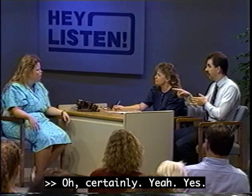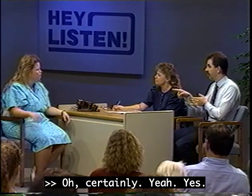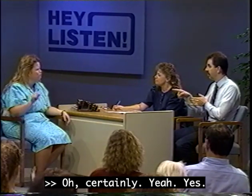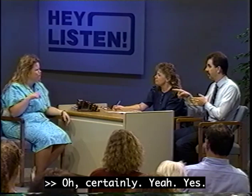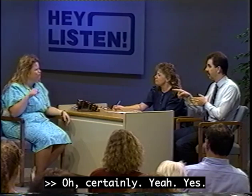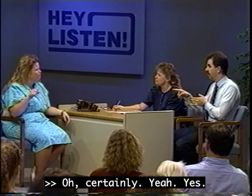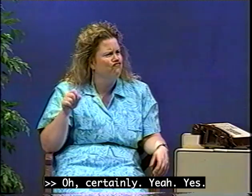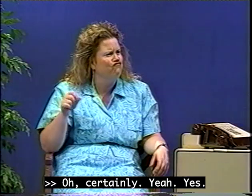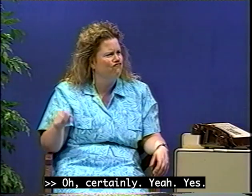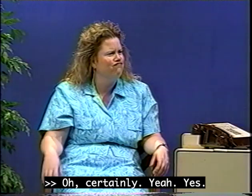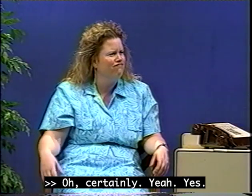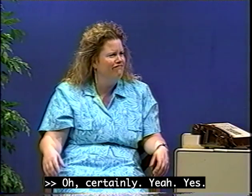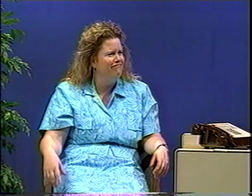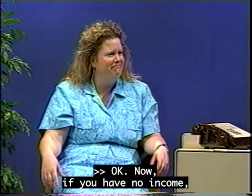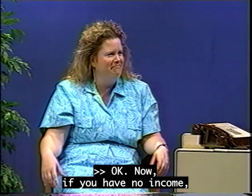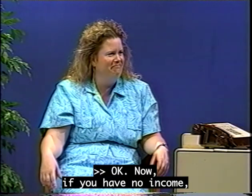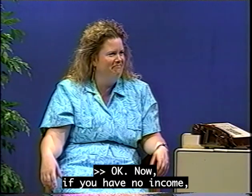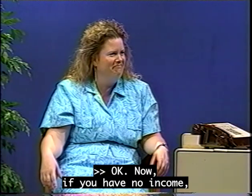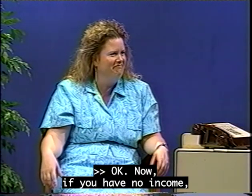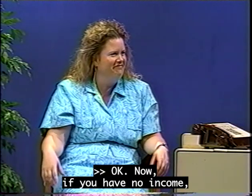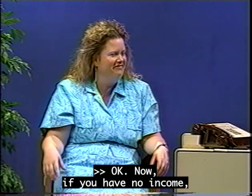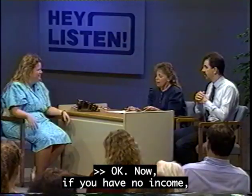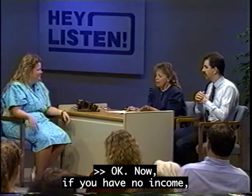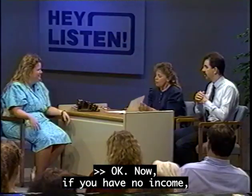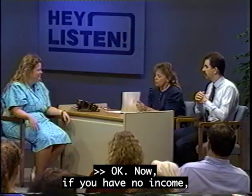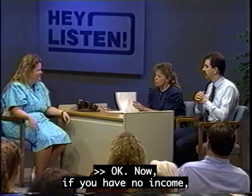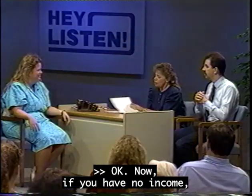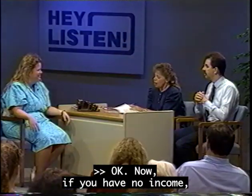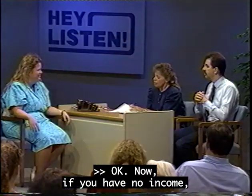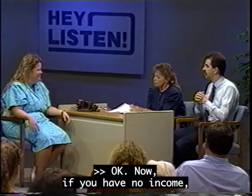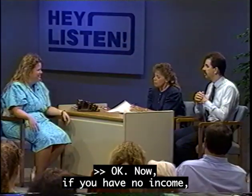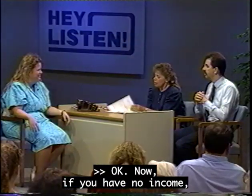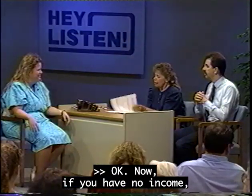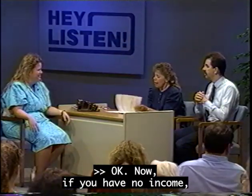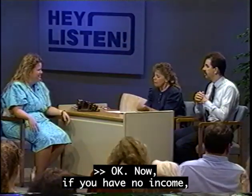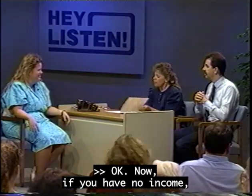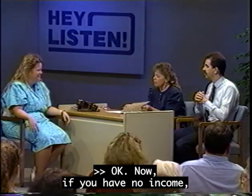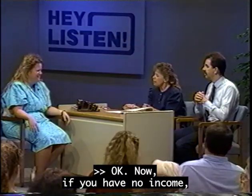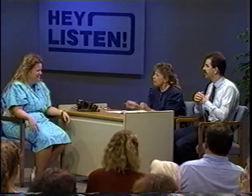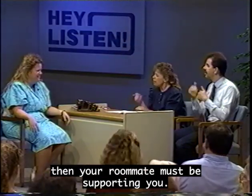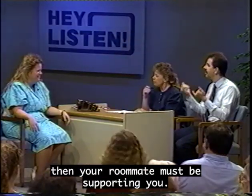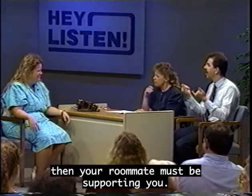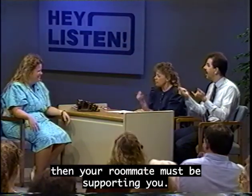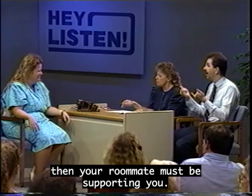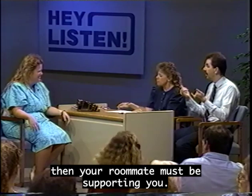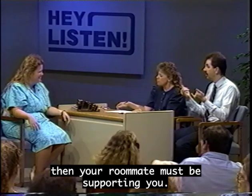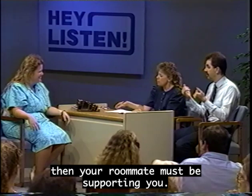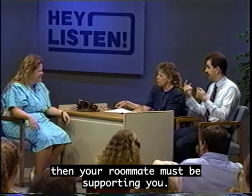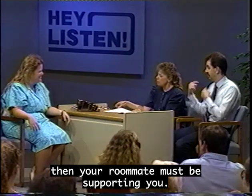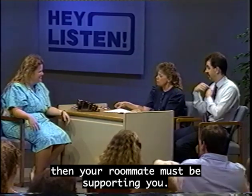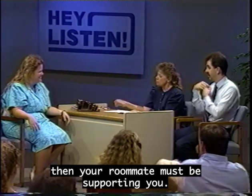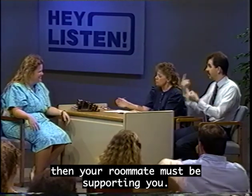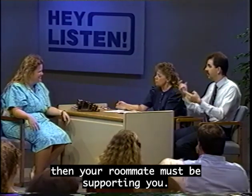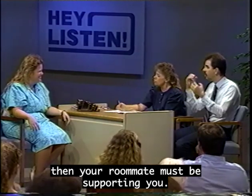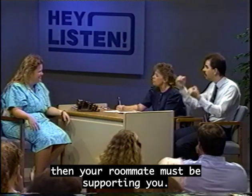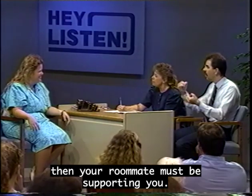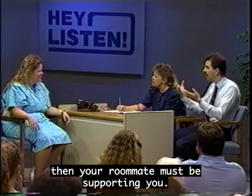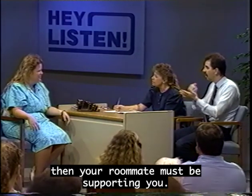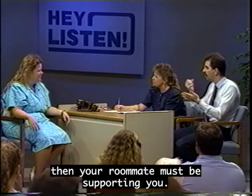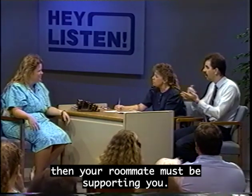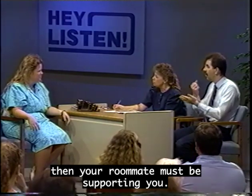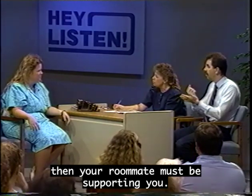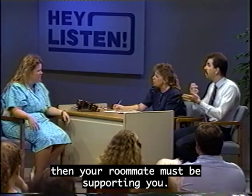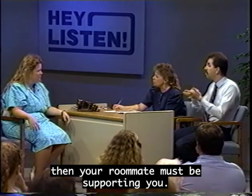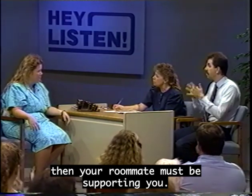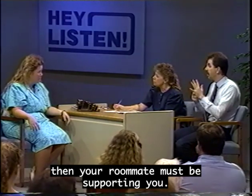Oh, certainly. Yeah, yes. Okay. Now, if you have no income, then your roommate